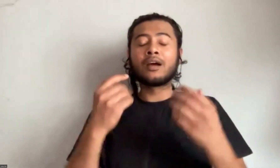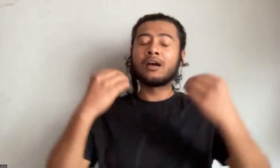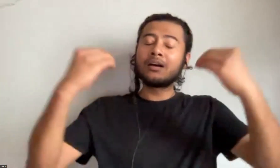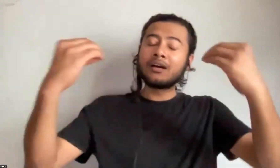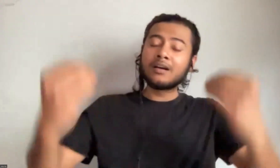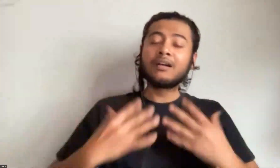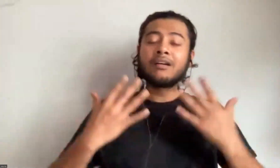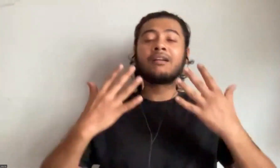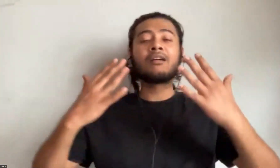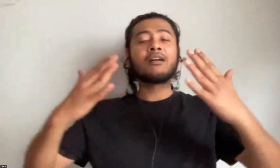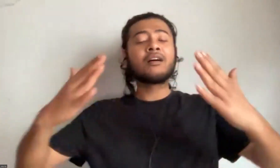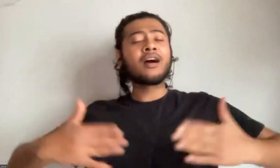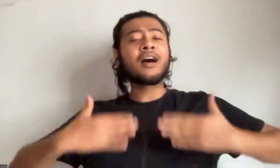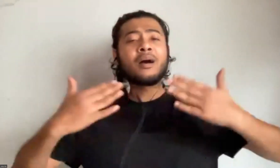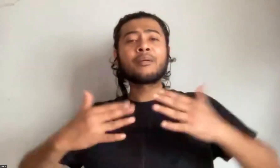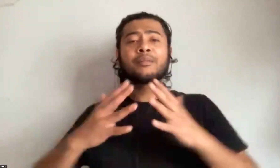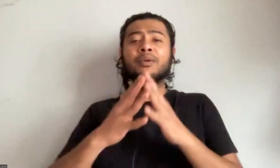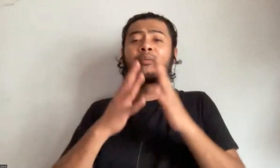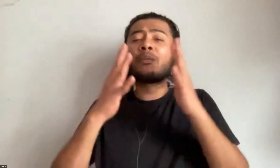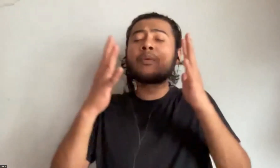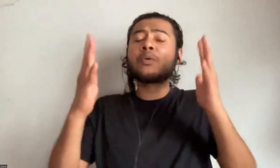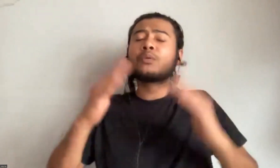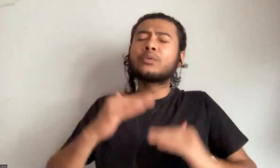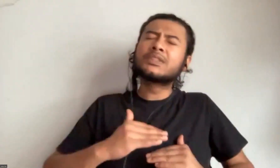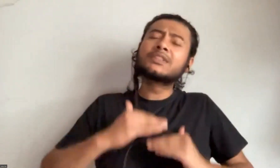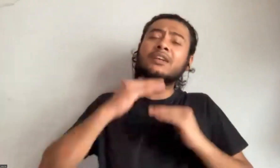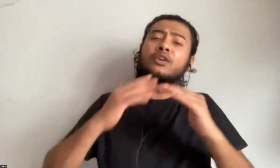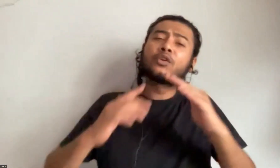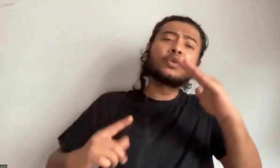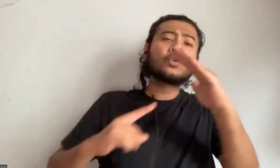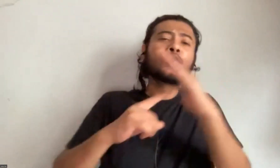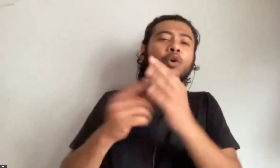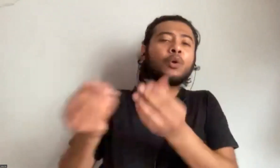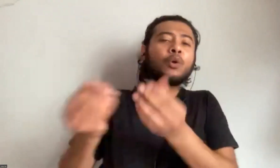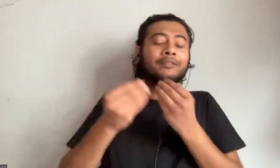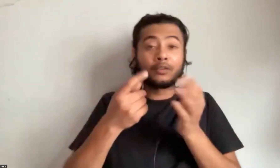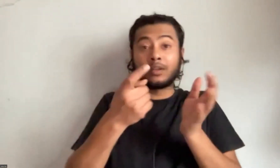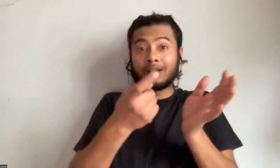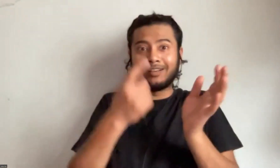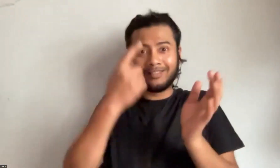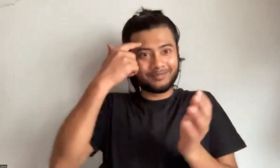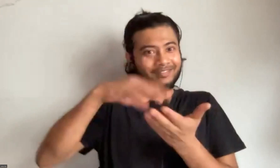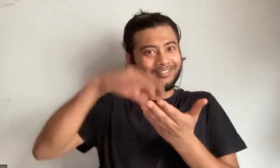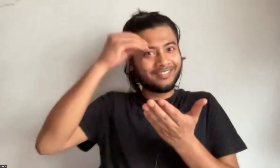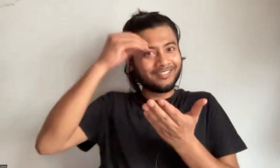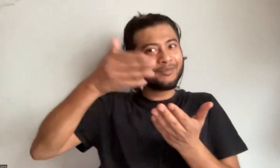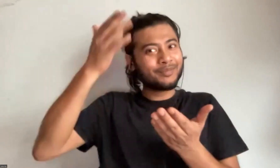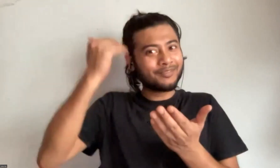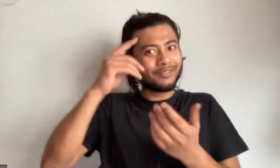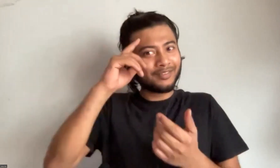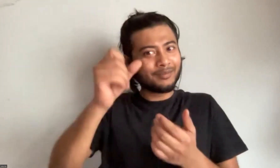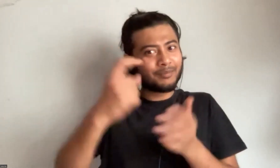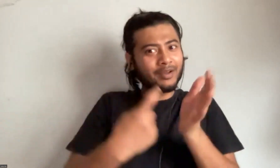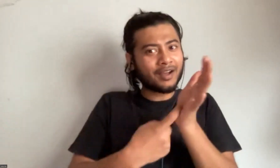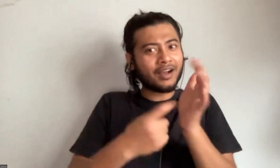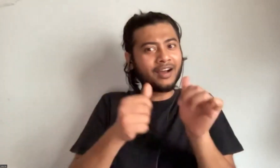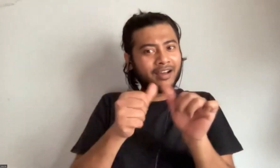actual name of the word Rama. That it brings us the